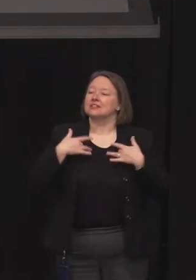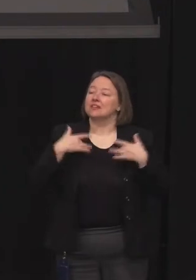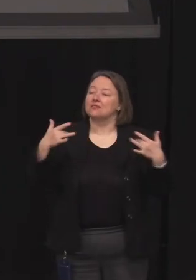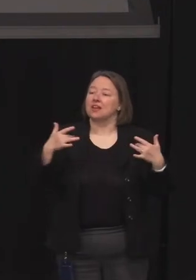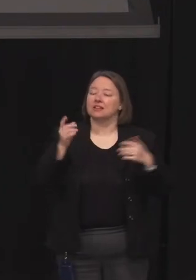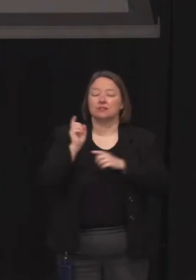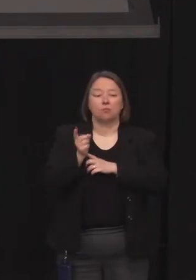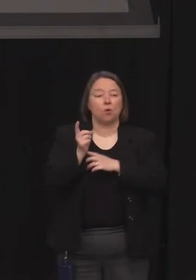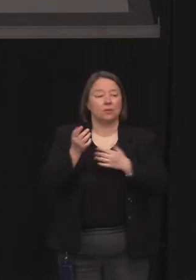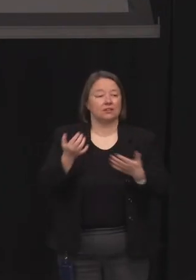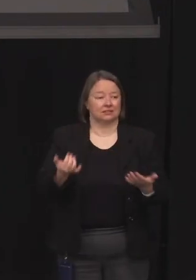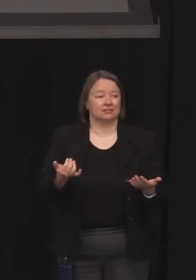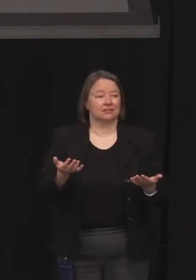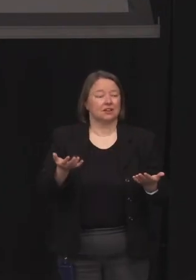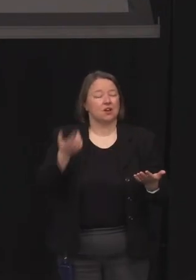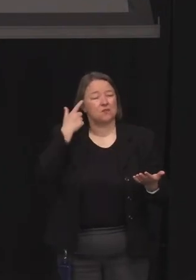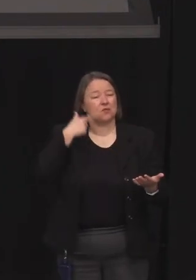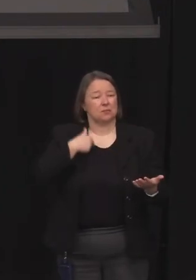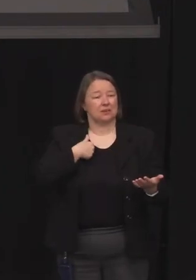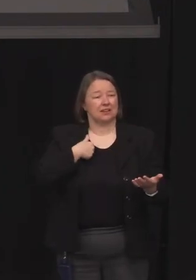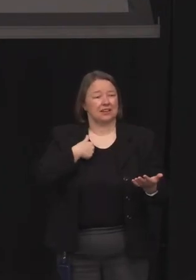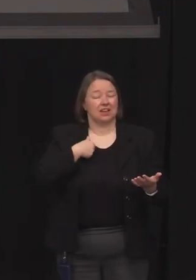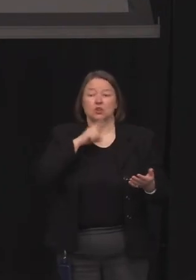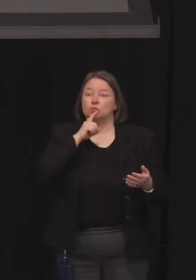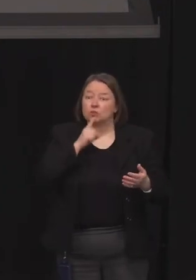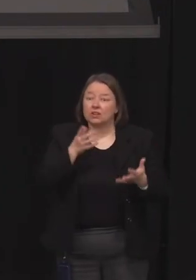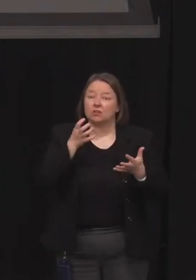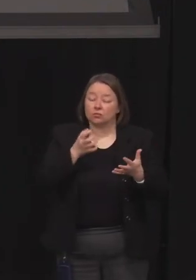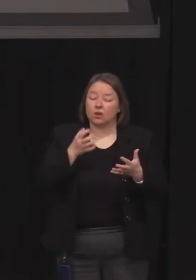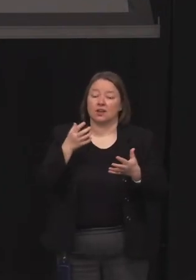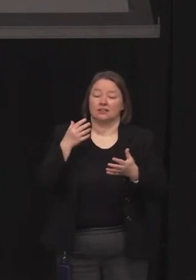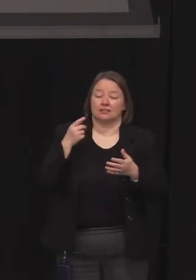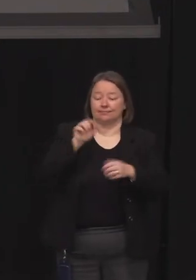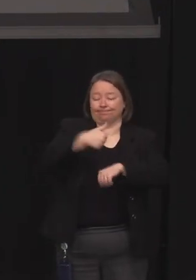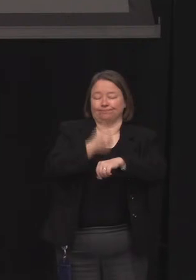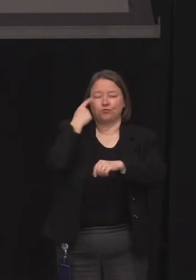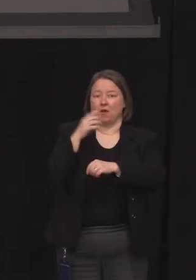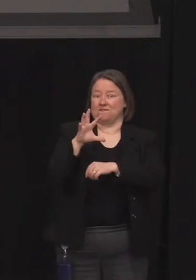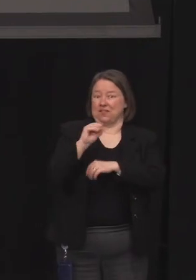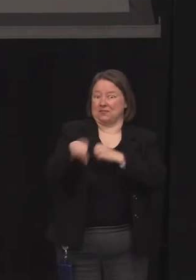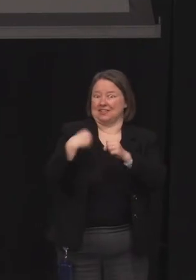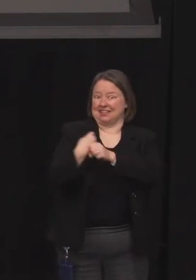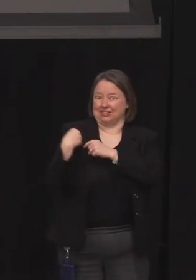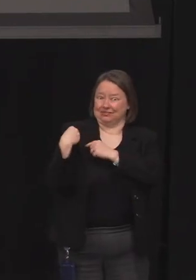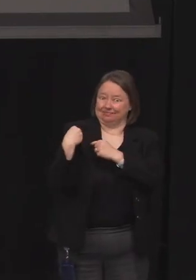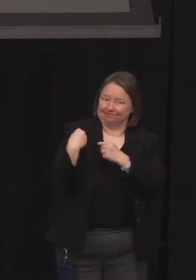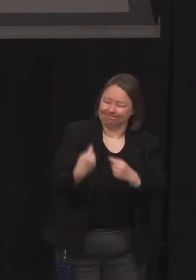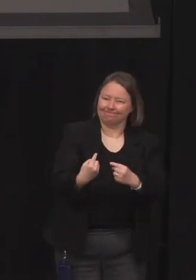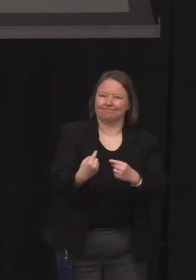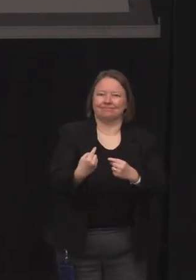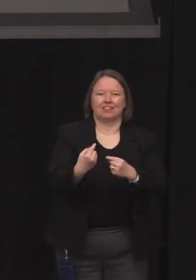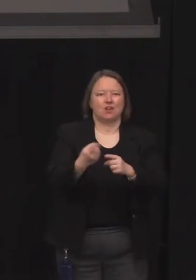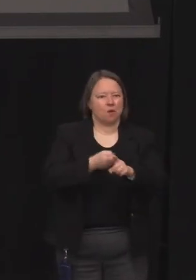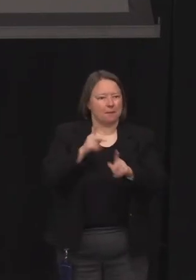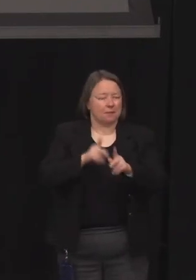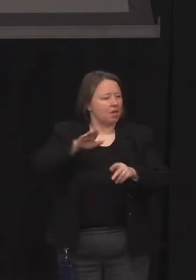this moment, for me has been 50 years in the making. It's the result of people that you've never